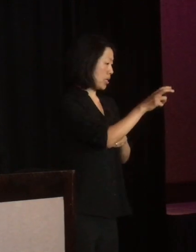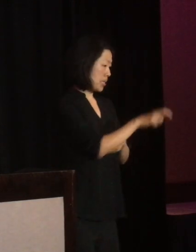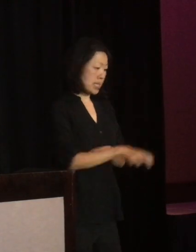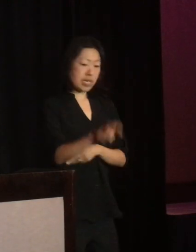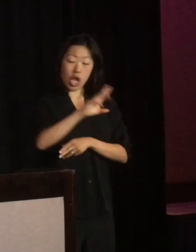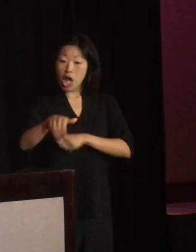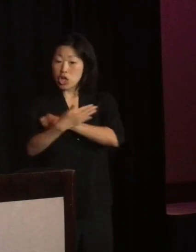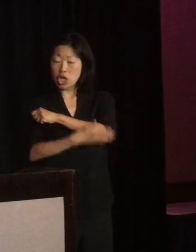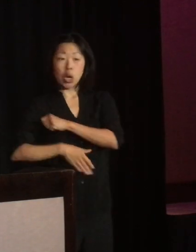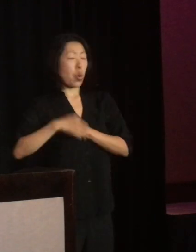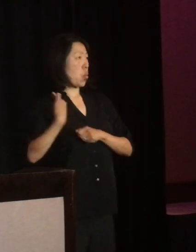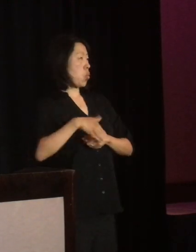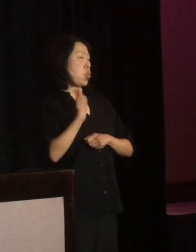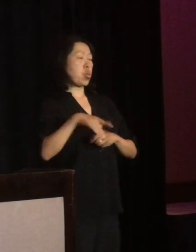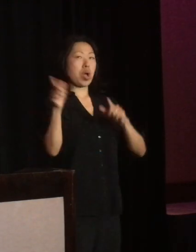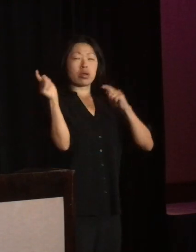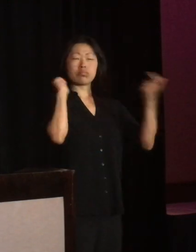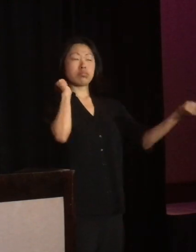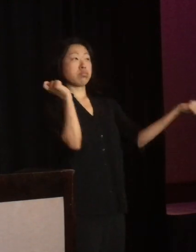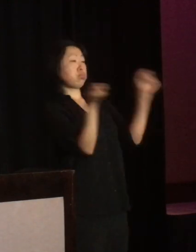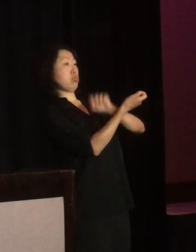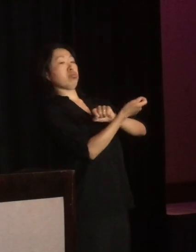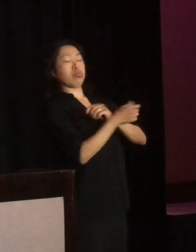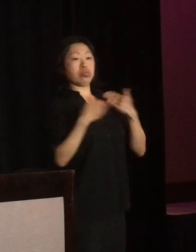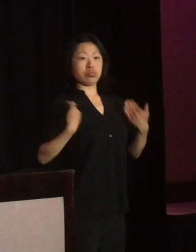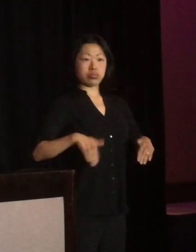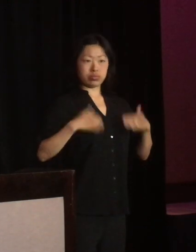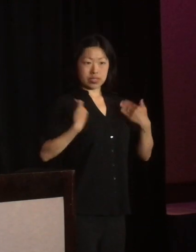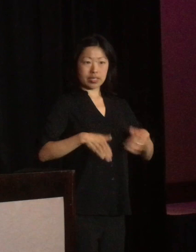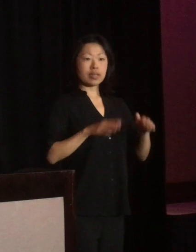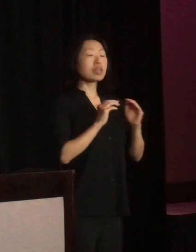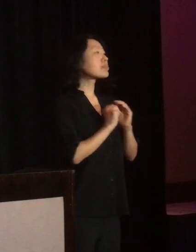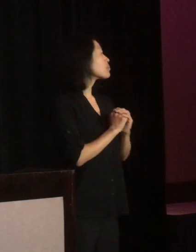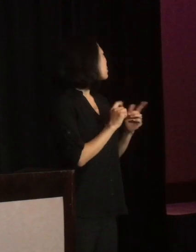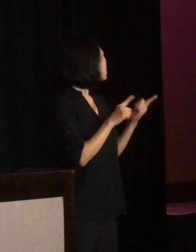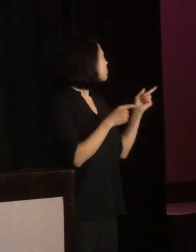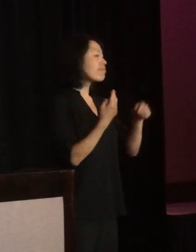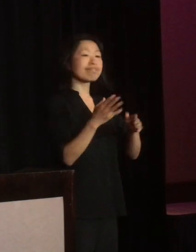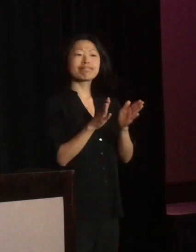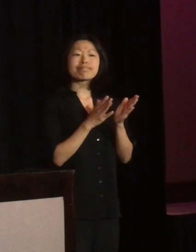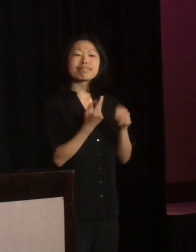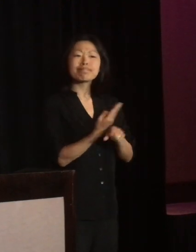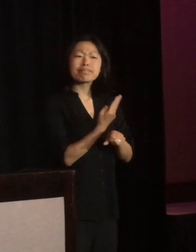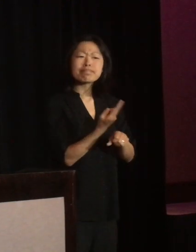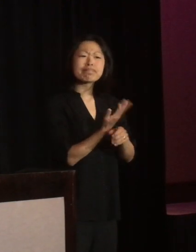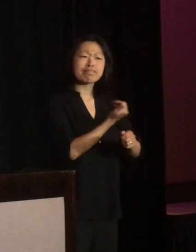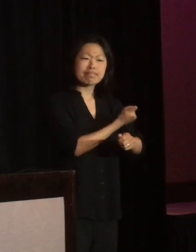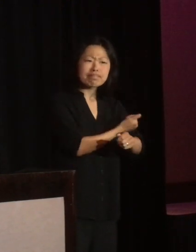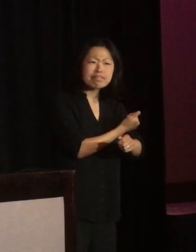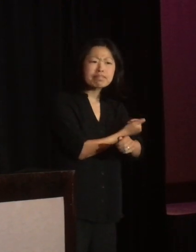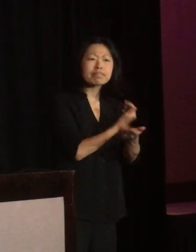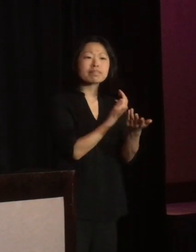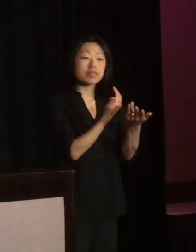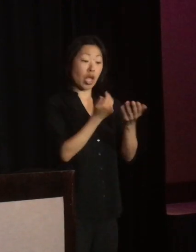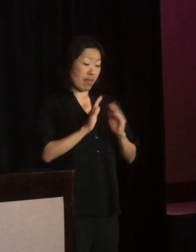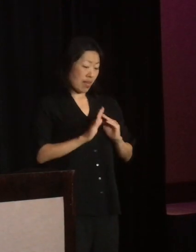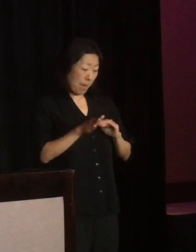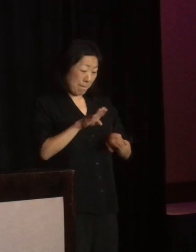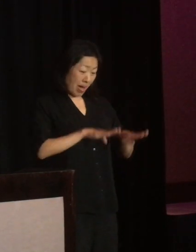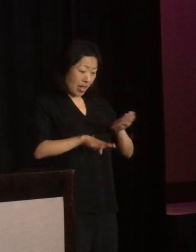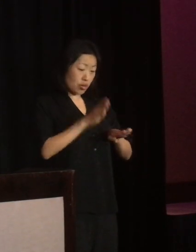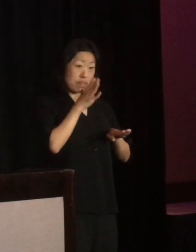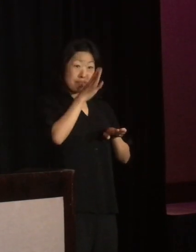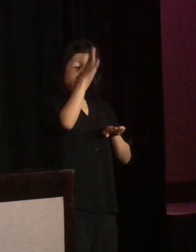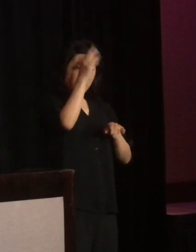a huge change. Substance use and abuse by biological parents is a